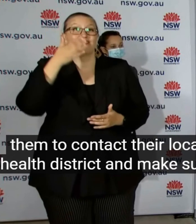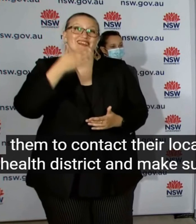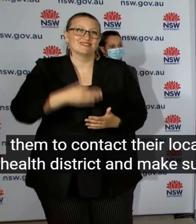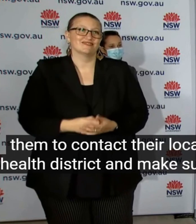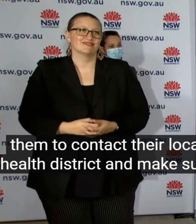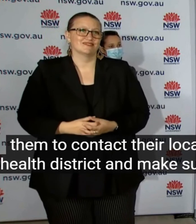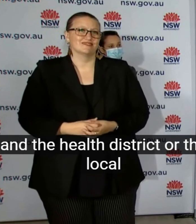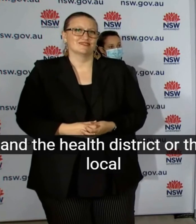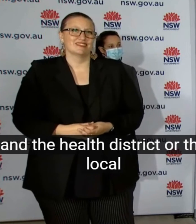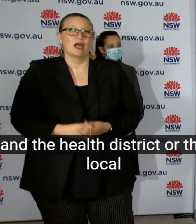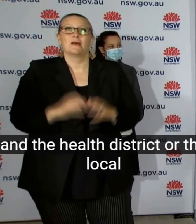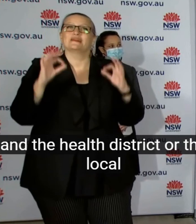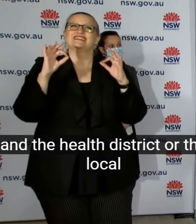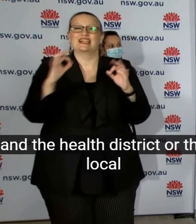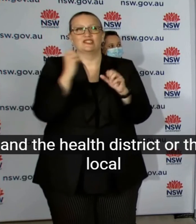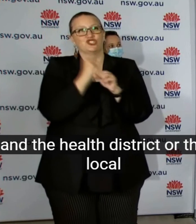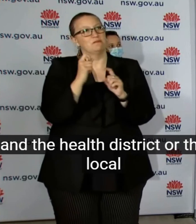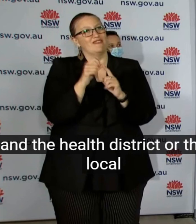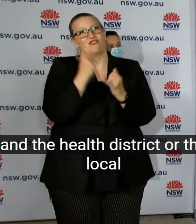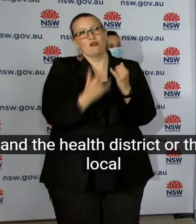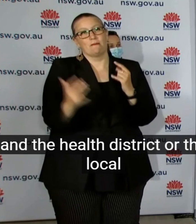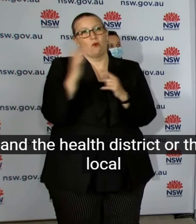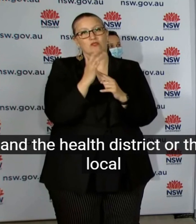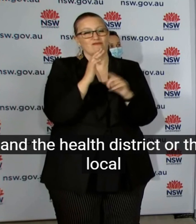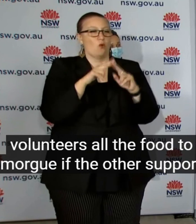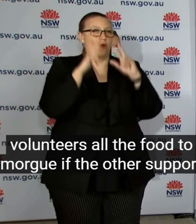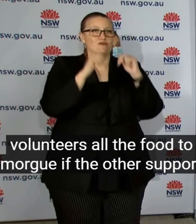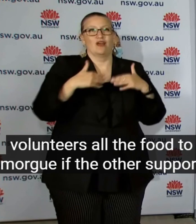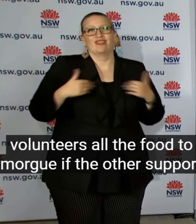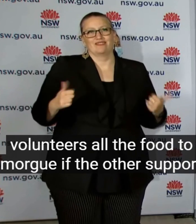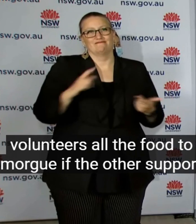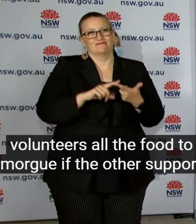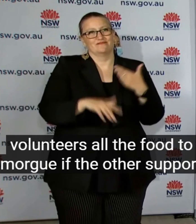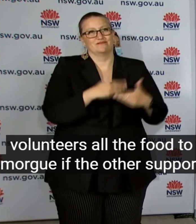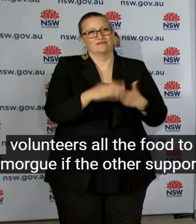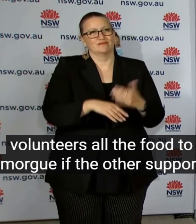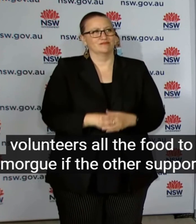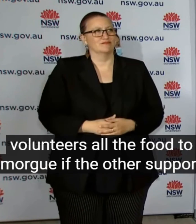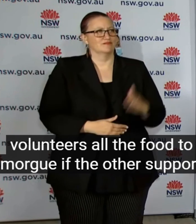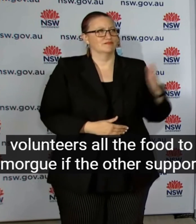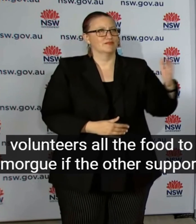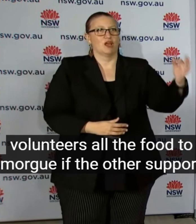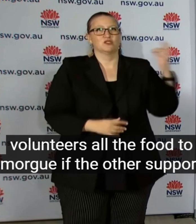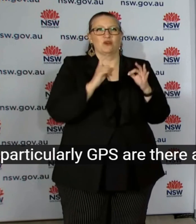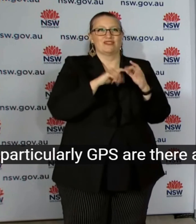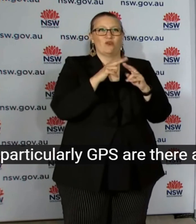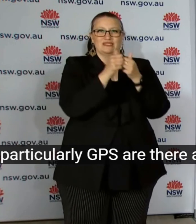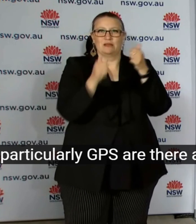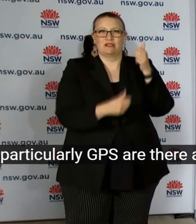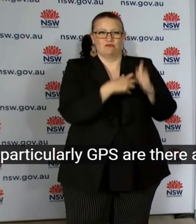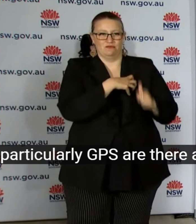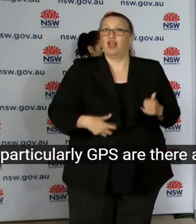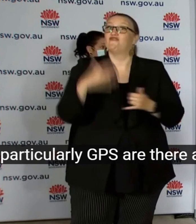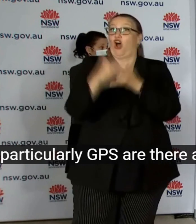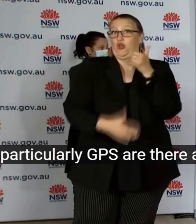or get the other support. But particularly GPs are there also to look after their ongoing health care as well. Sorry. Just a question for the Deputy Premier. Question?